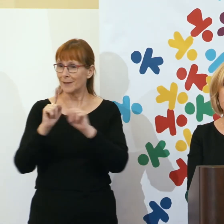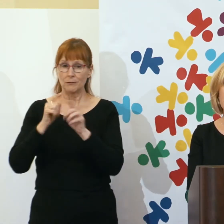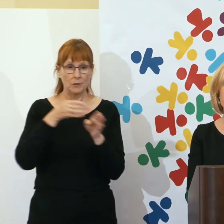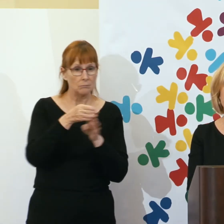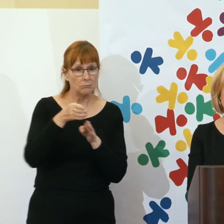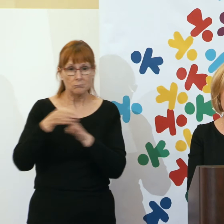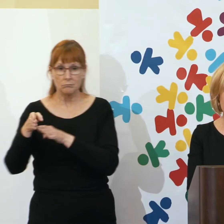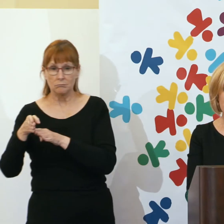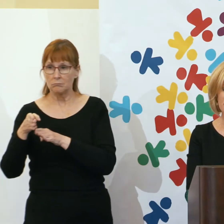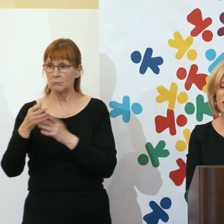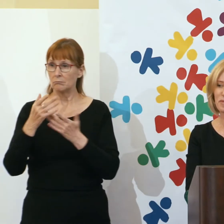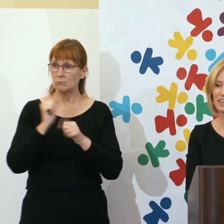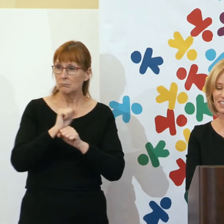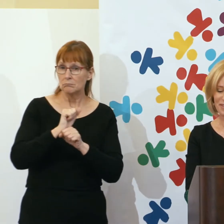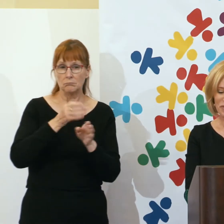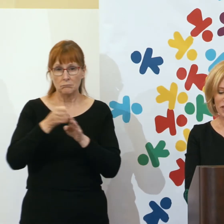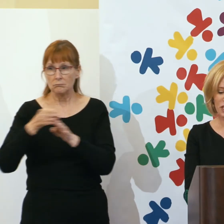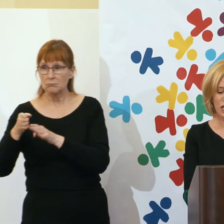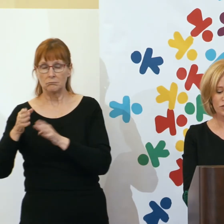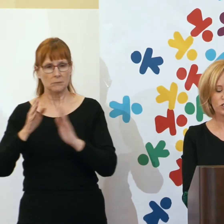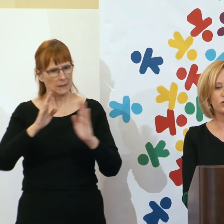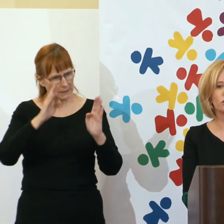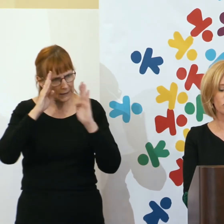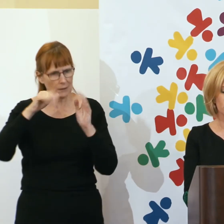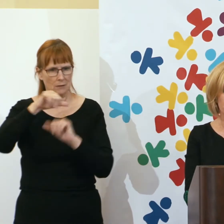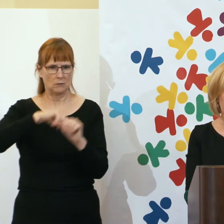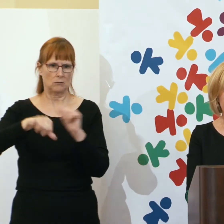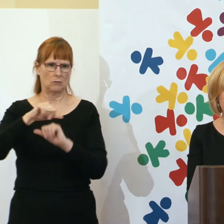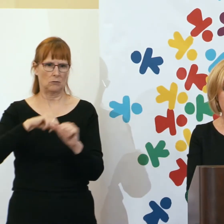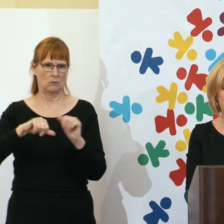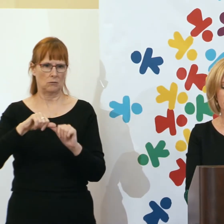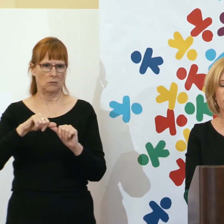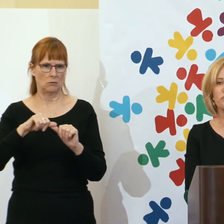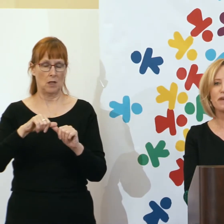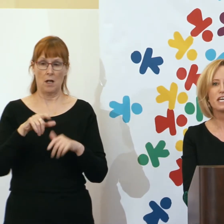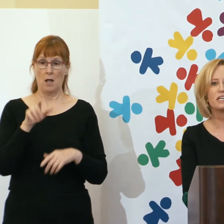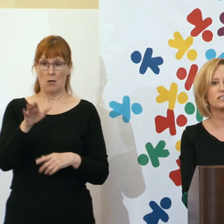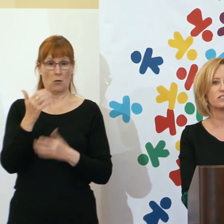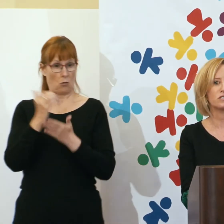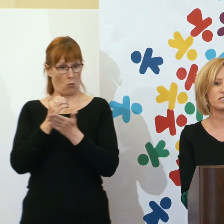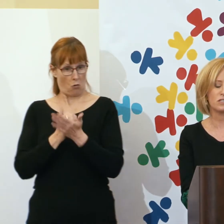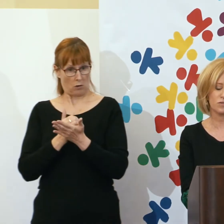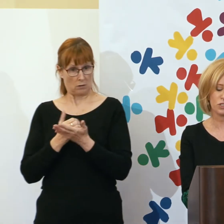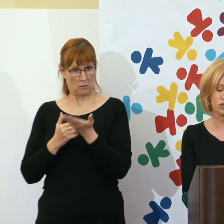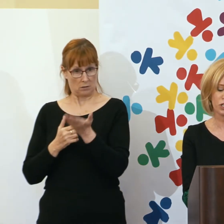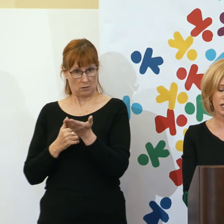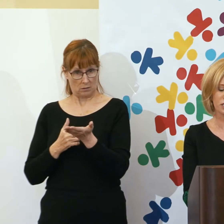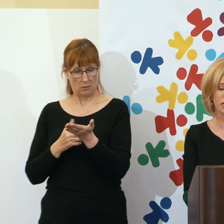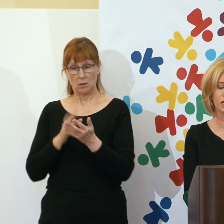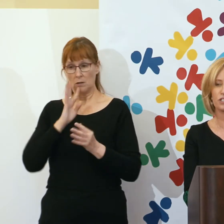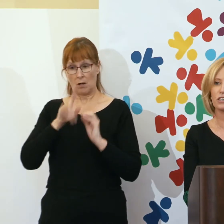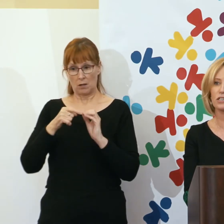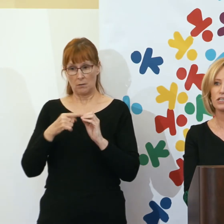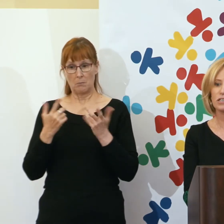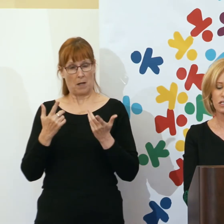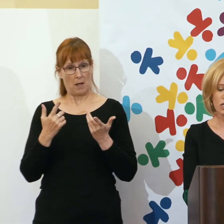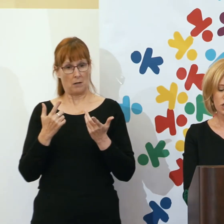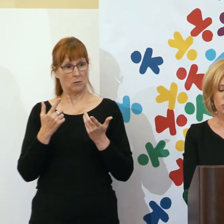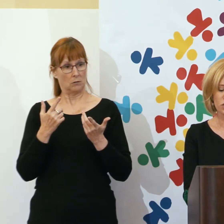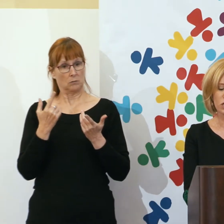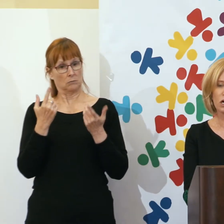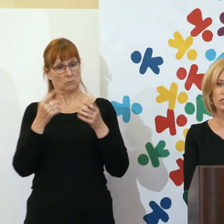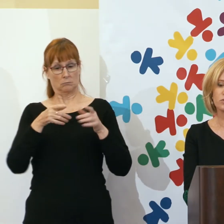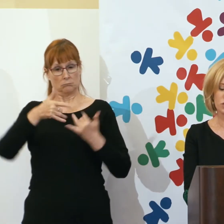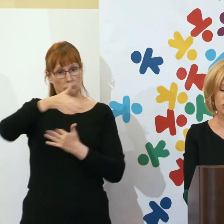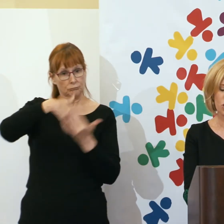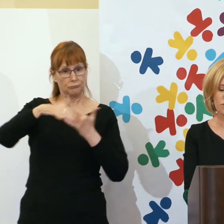when I set out to design a syllabus that gave students a broad sense of the many instances of social isolation,